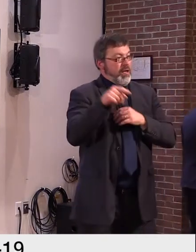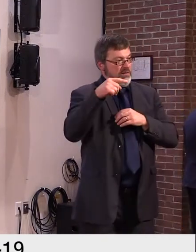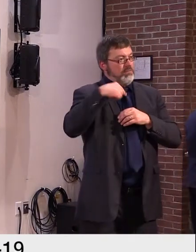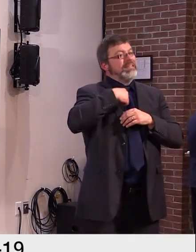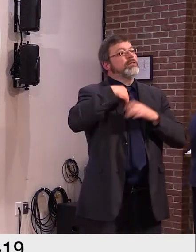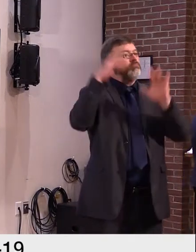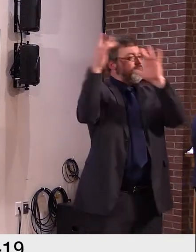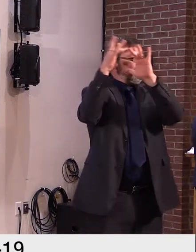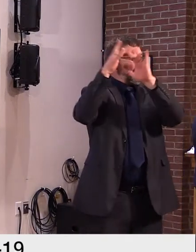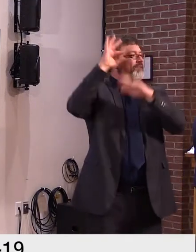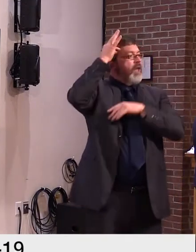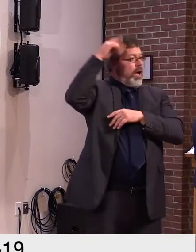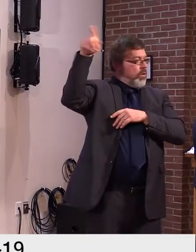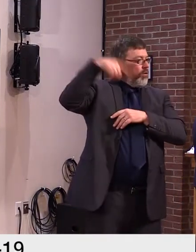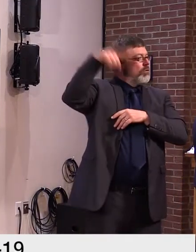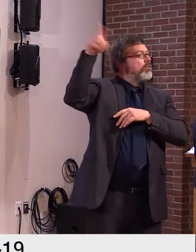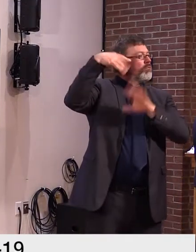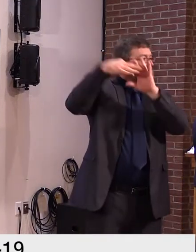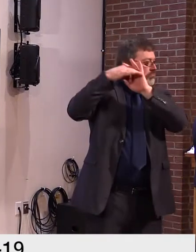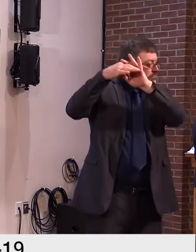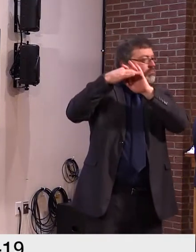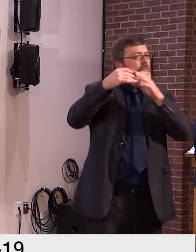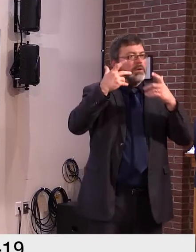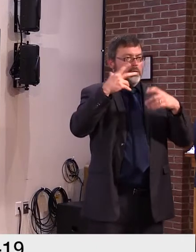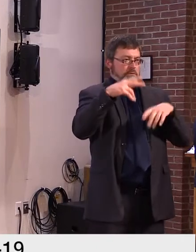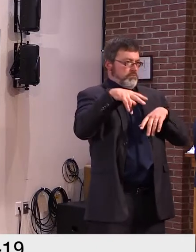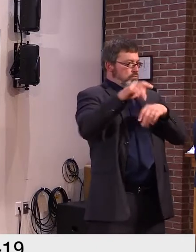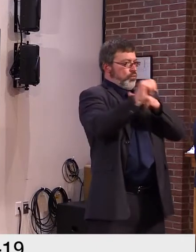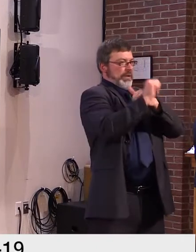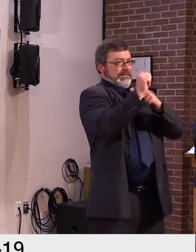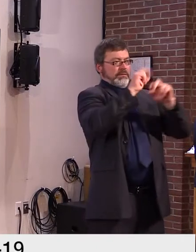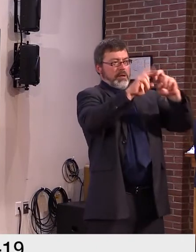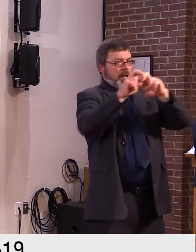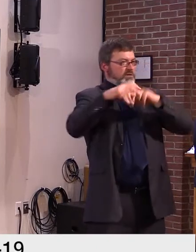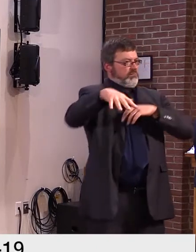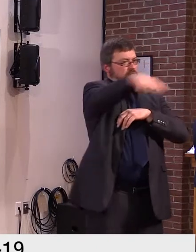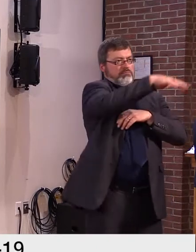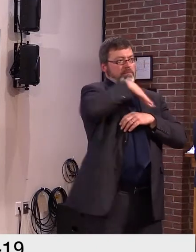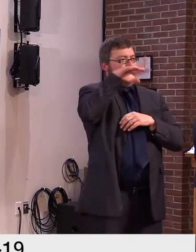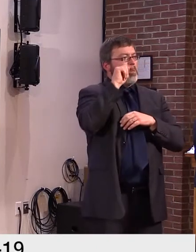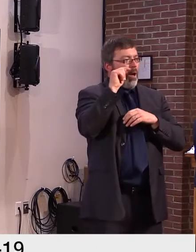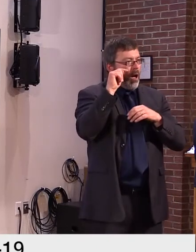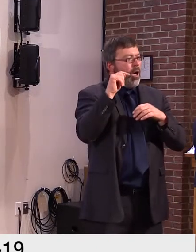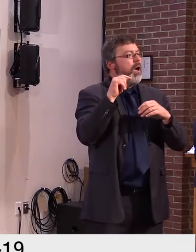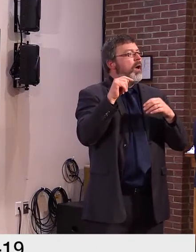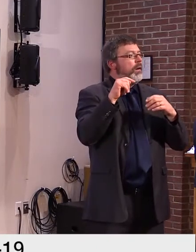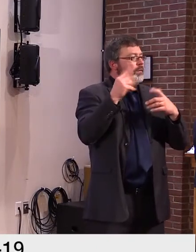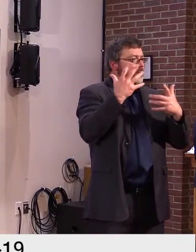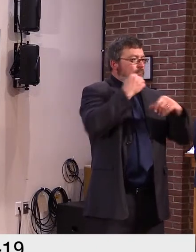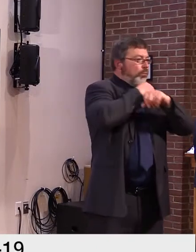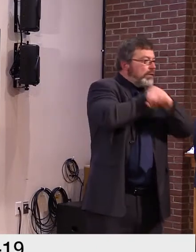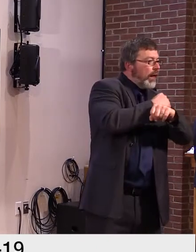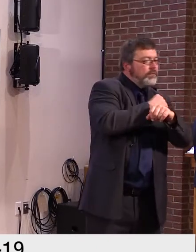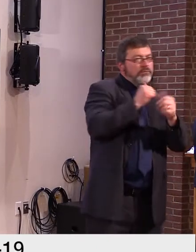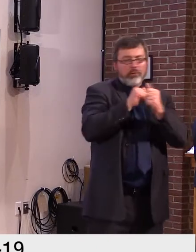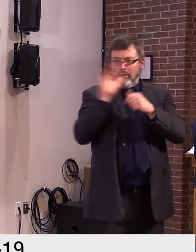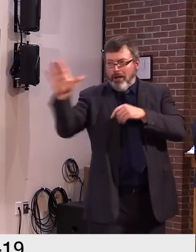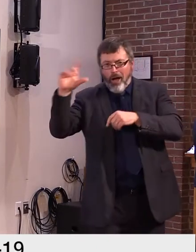assessment of every type, from election security to dignitary protection, but we don't discuss the details of that. Okay.